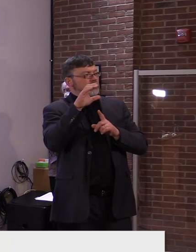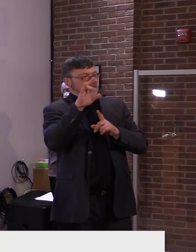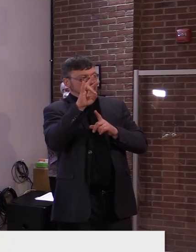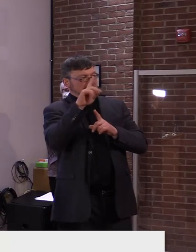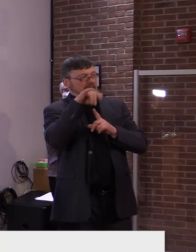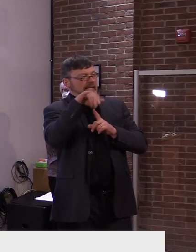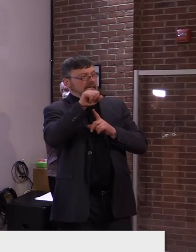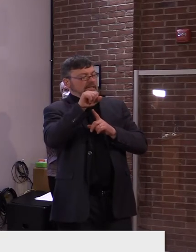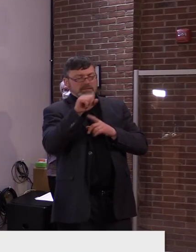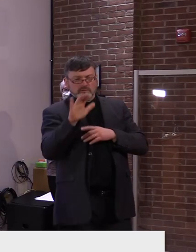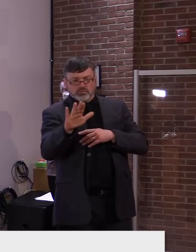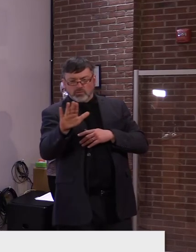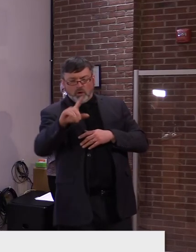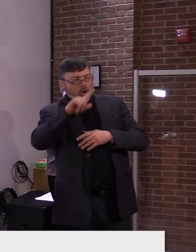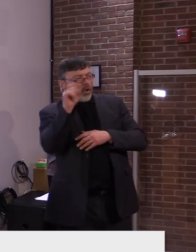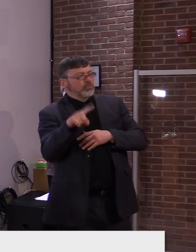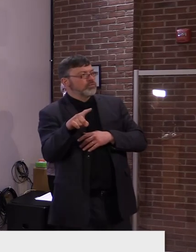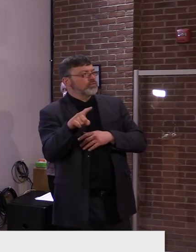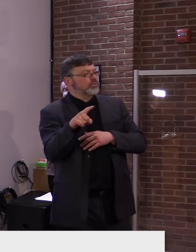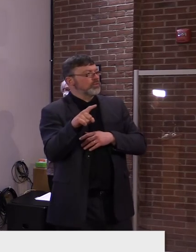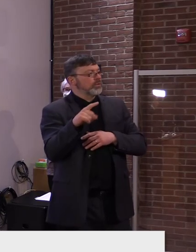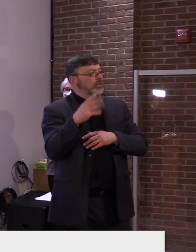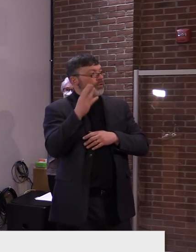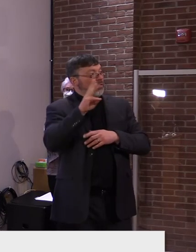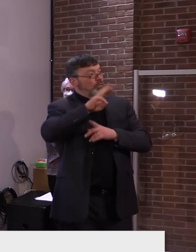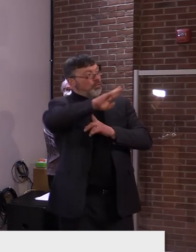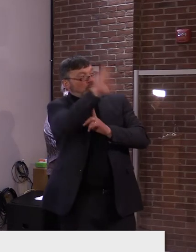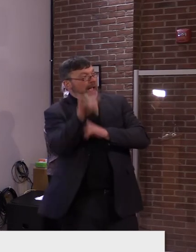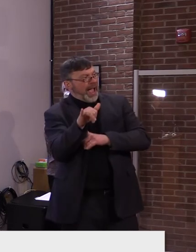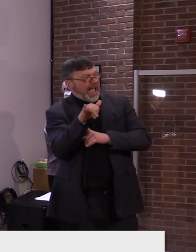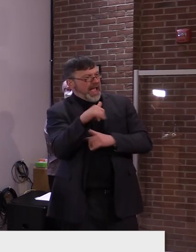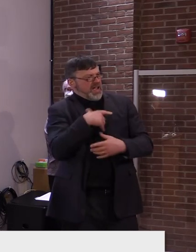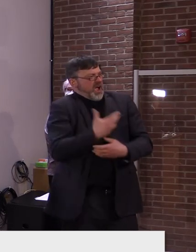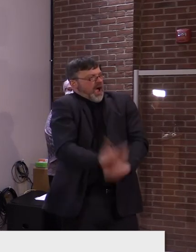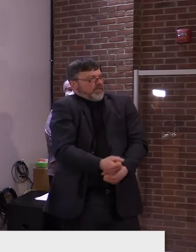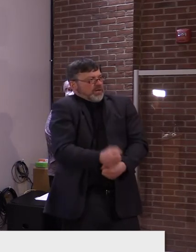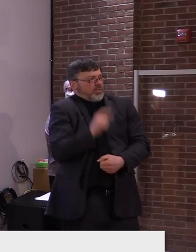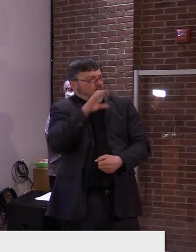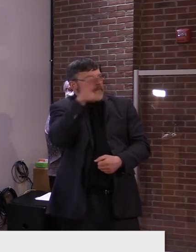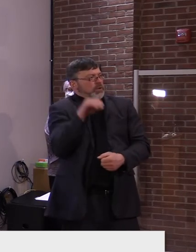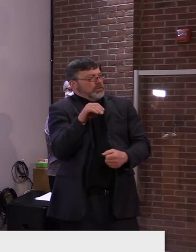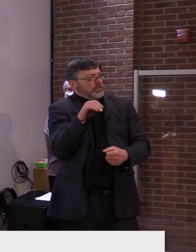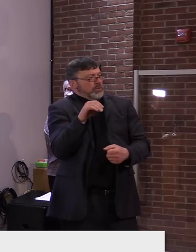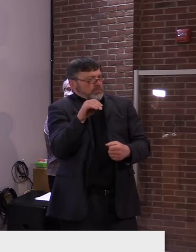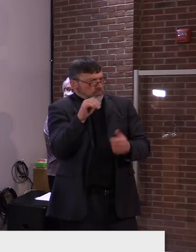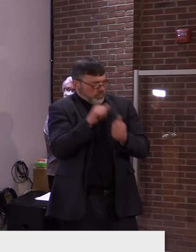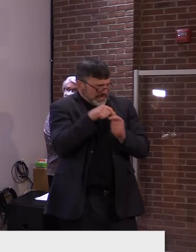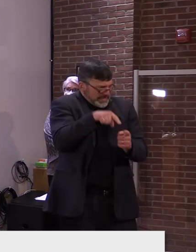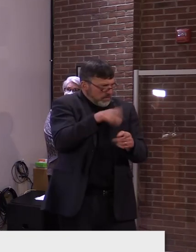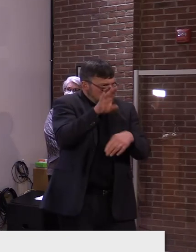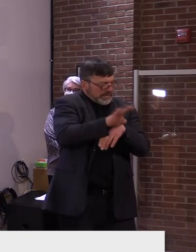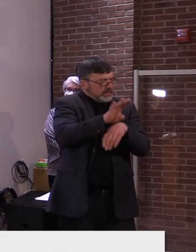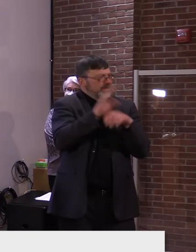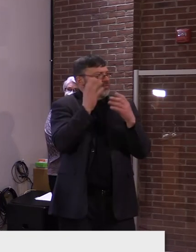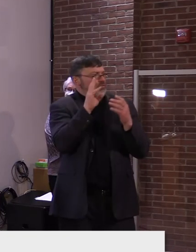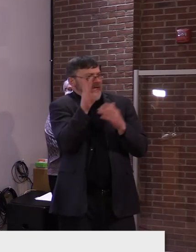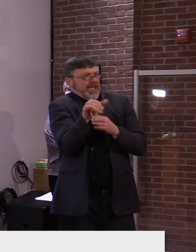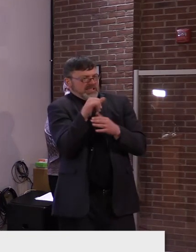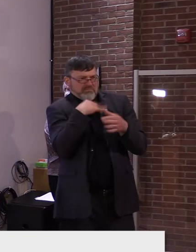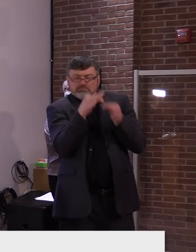why I feel or why we feel confident in moving forward and opening up the spigot a bit more. And I